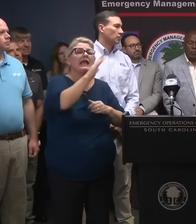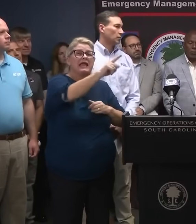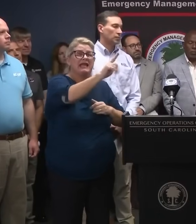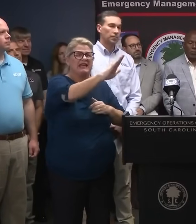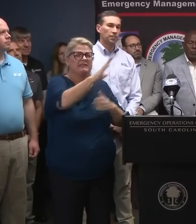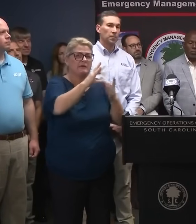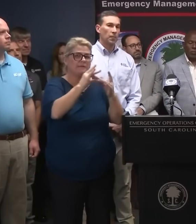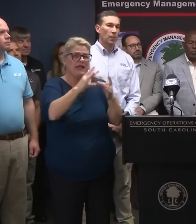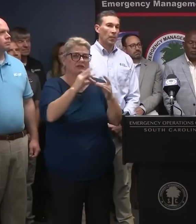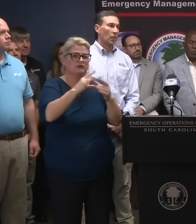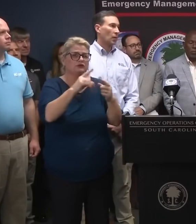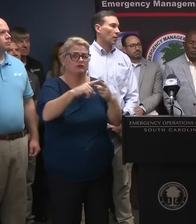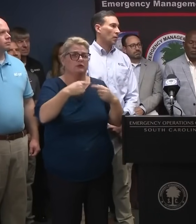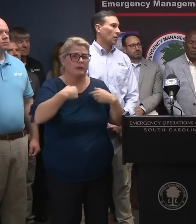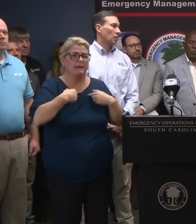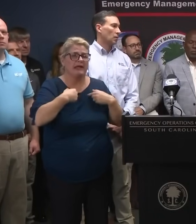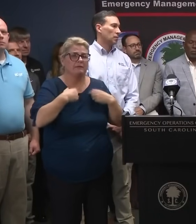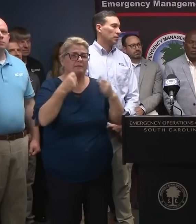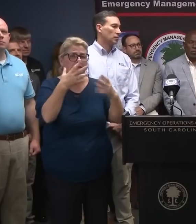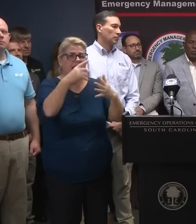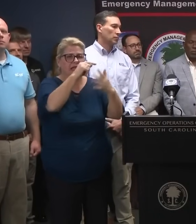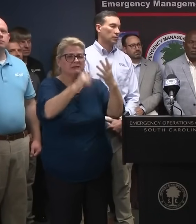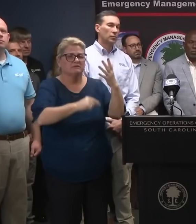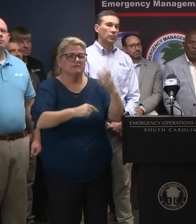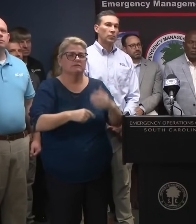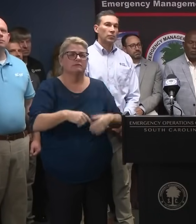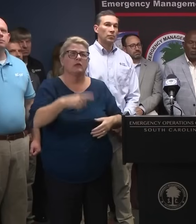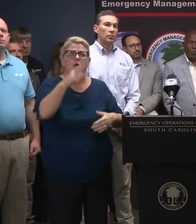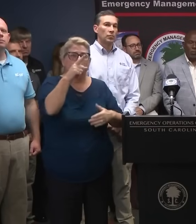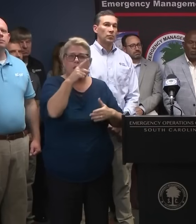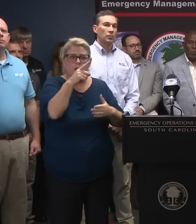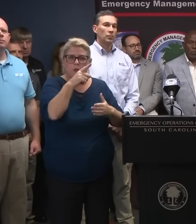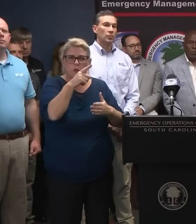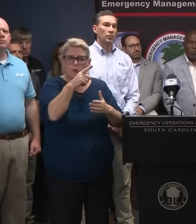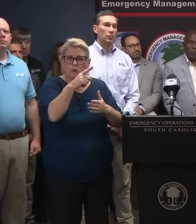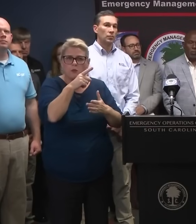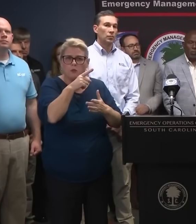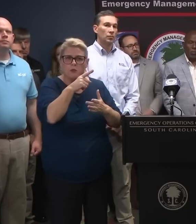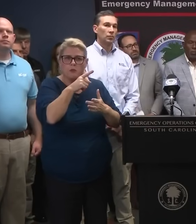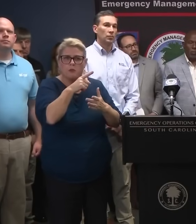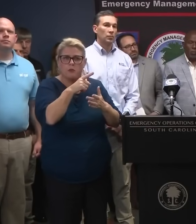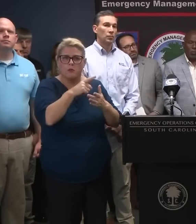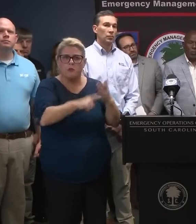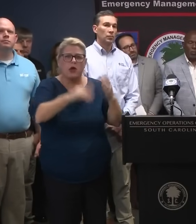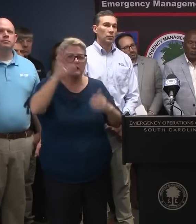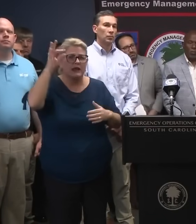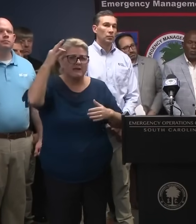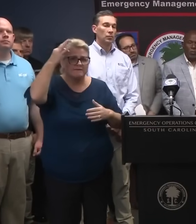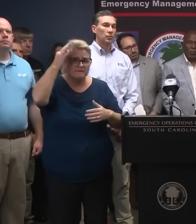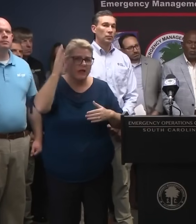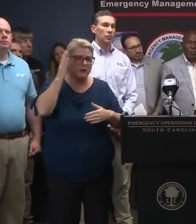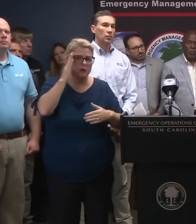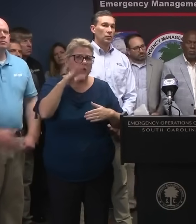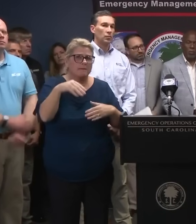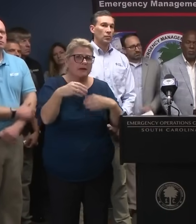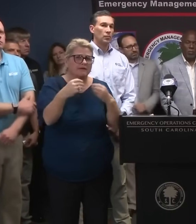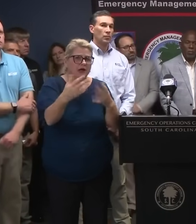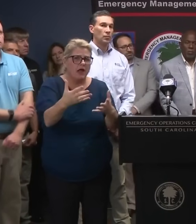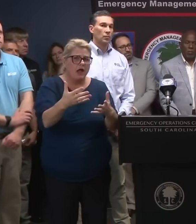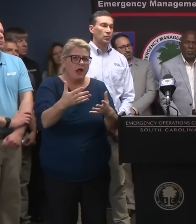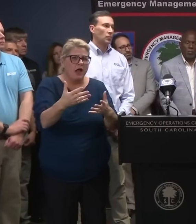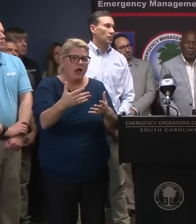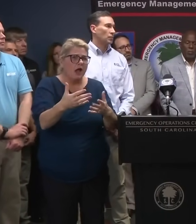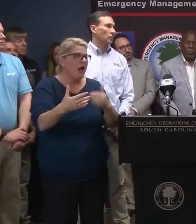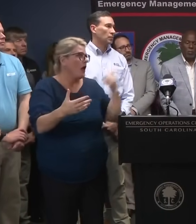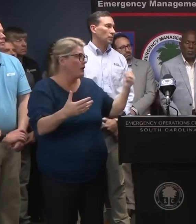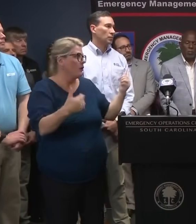was one of a number. Okay, and what specifically are the feds providing for? That's